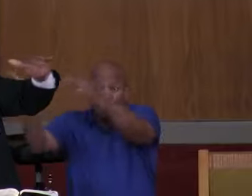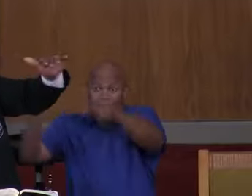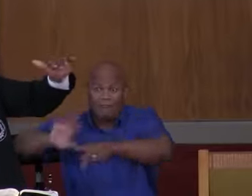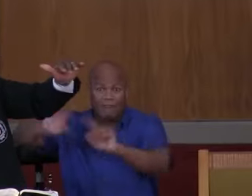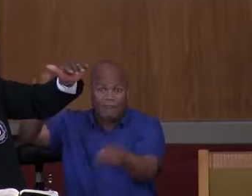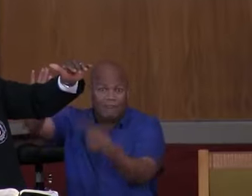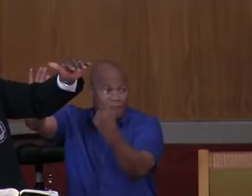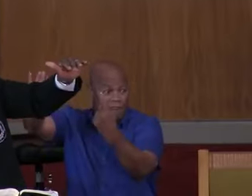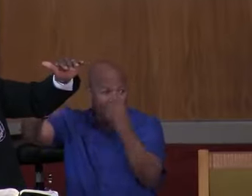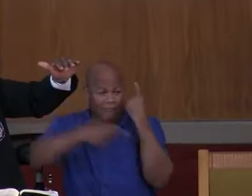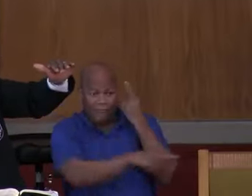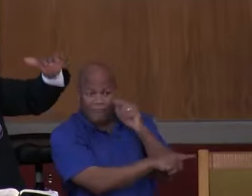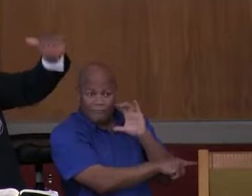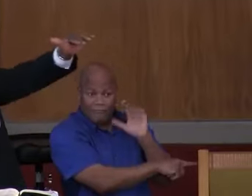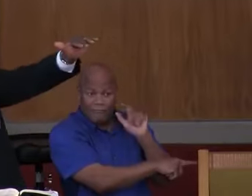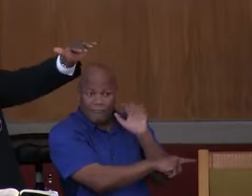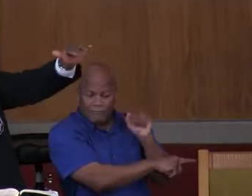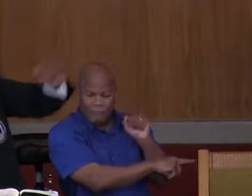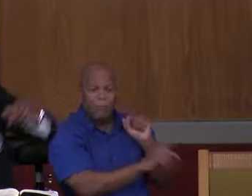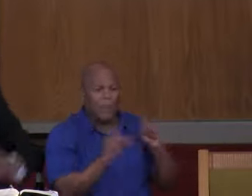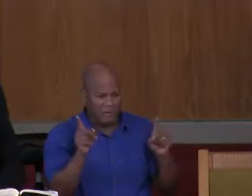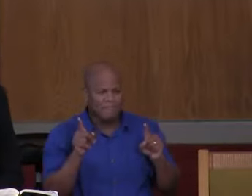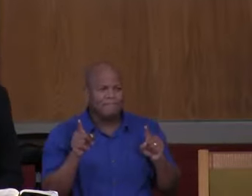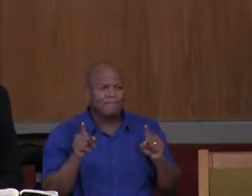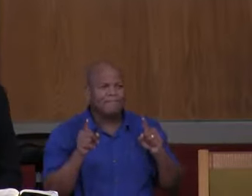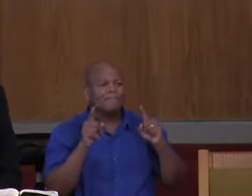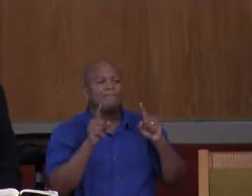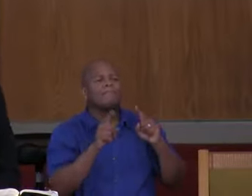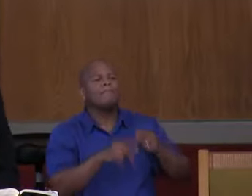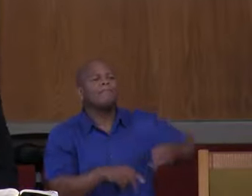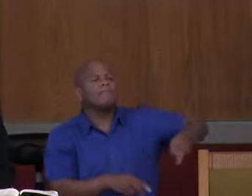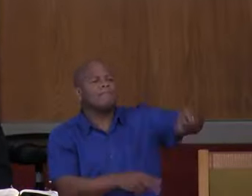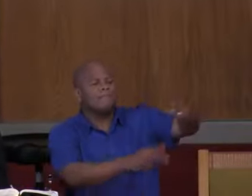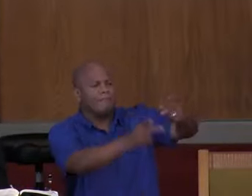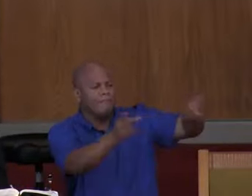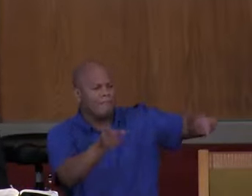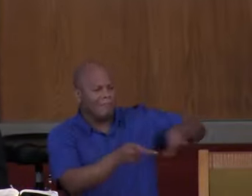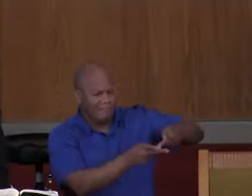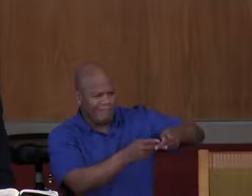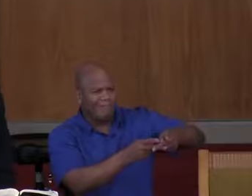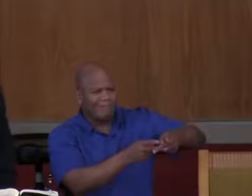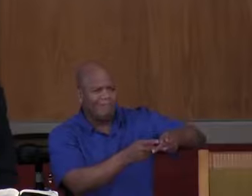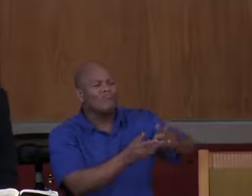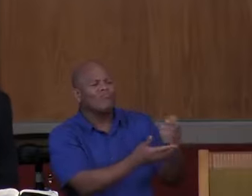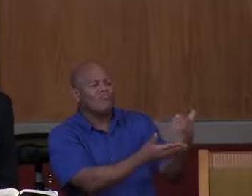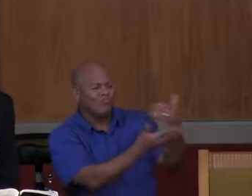for Caleb, but the high place will be an inheritance for his children